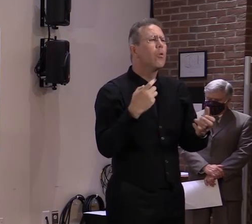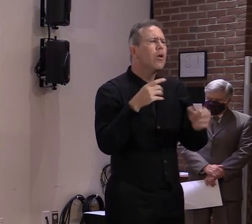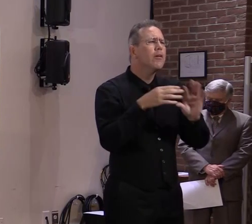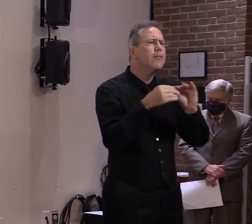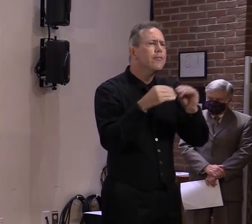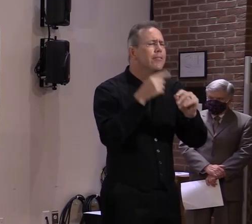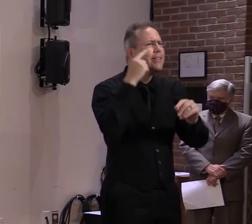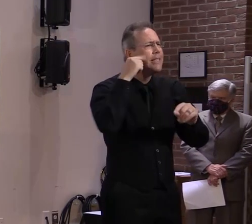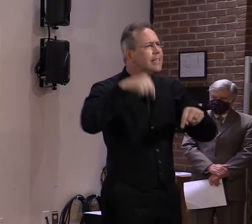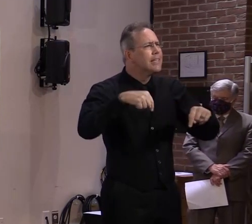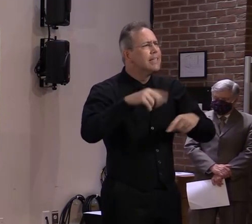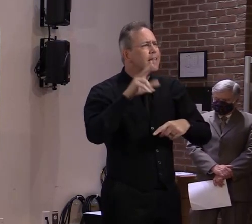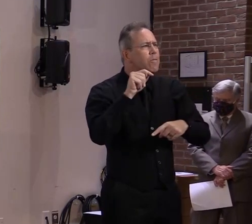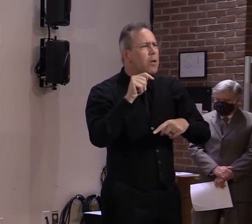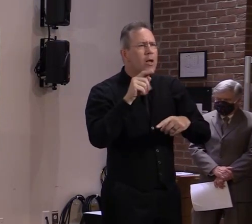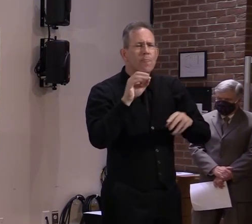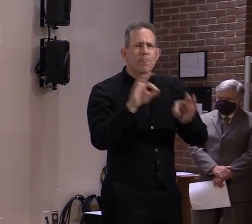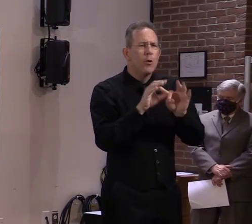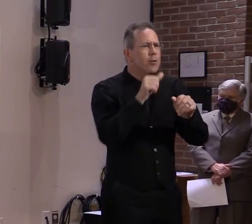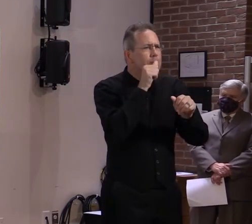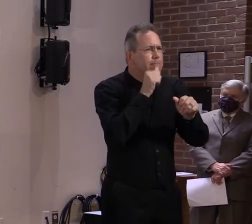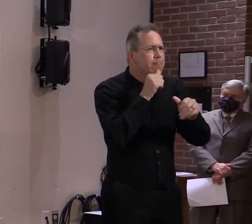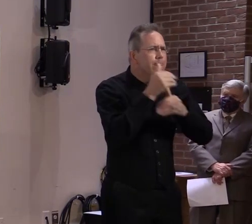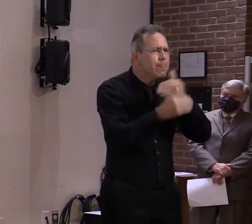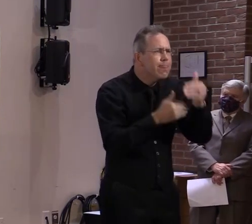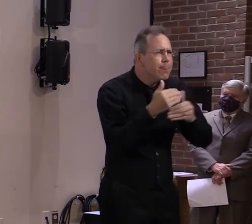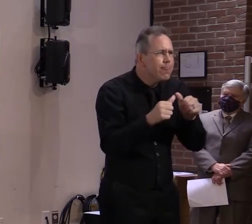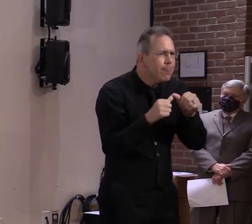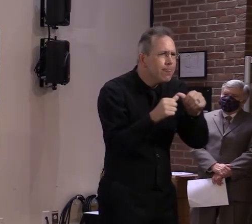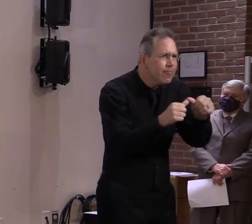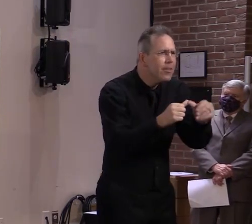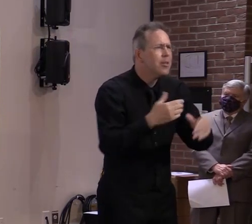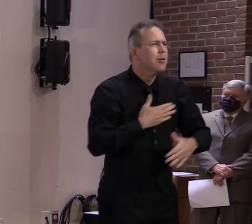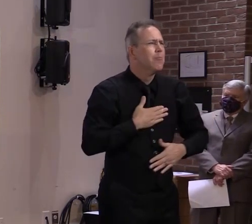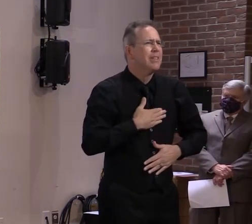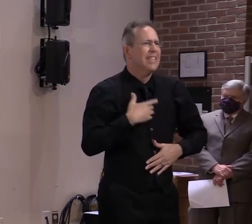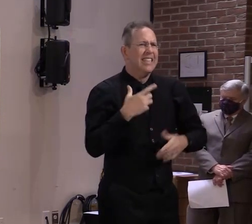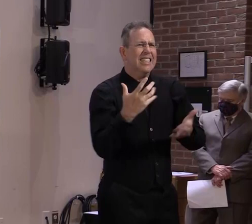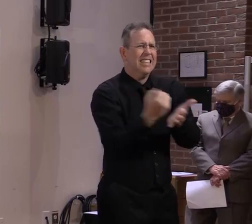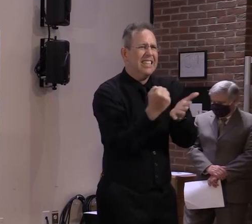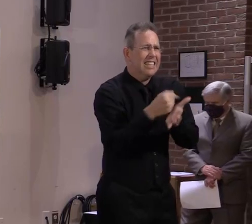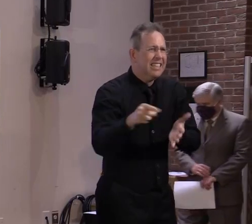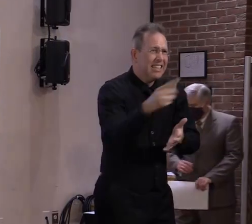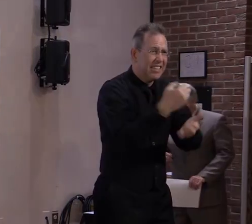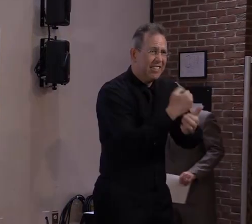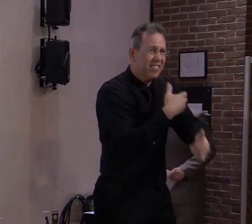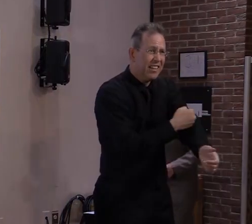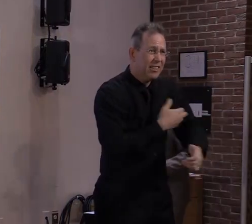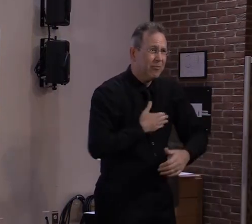your community is to consider vaccination. Thank you, and now I'll turn it over to Secretary Smith.